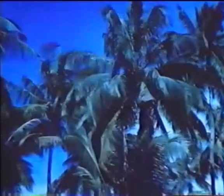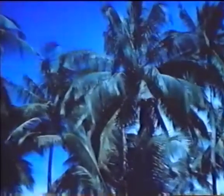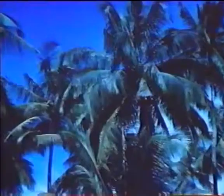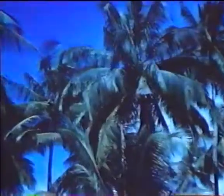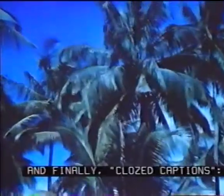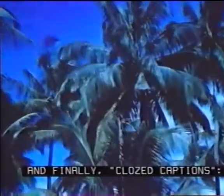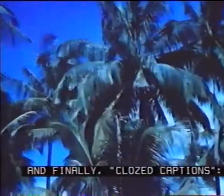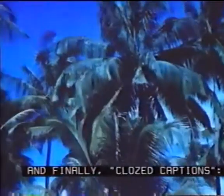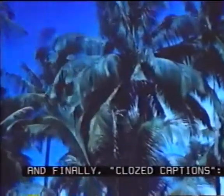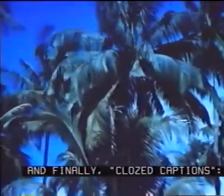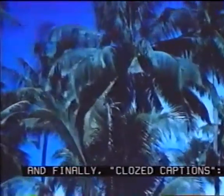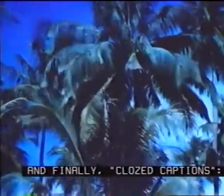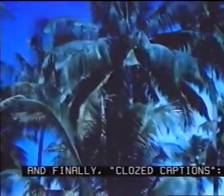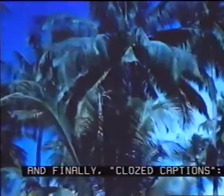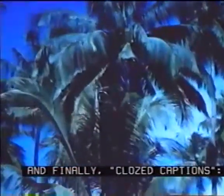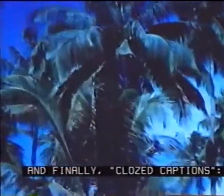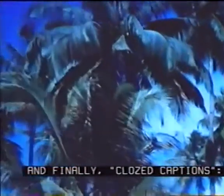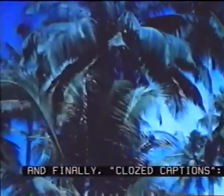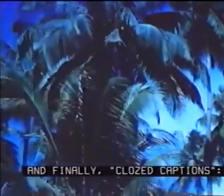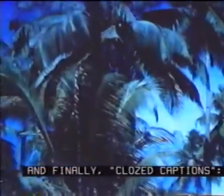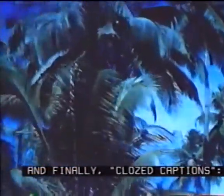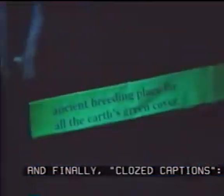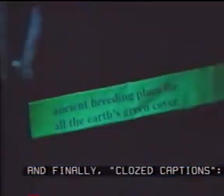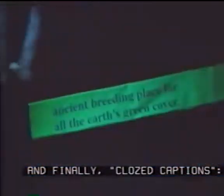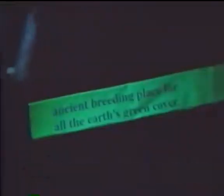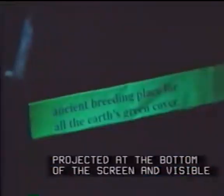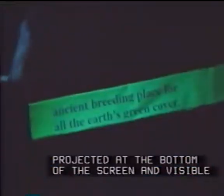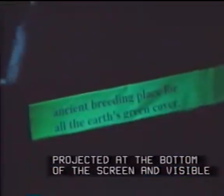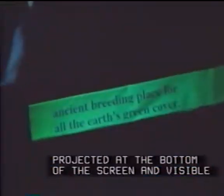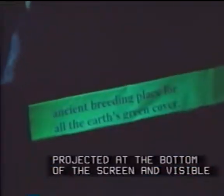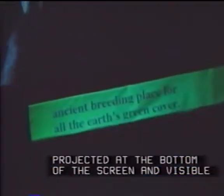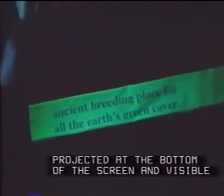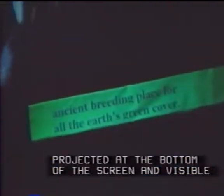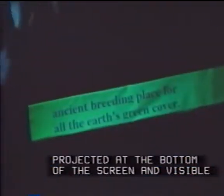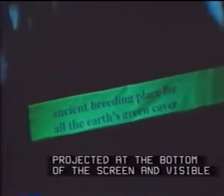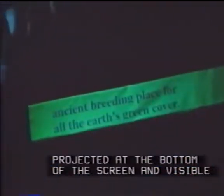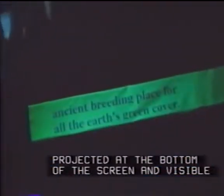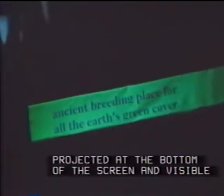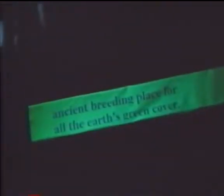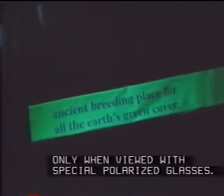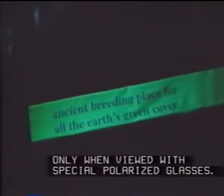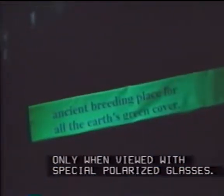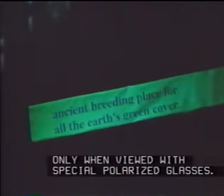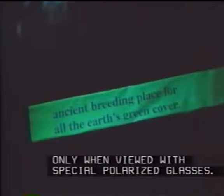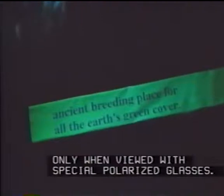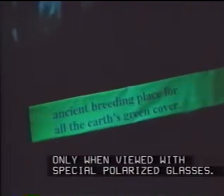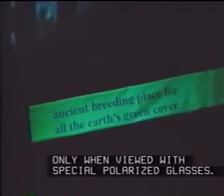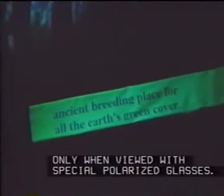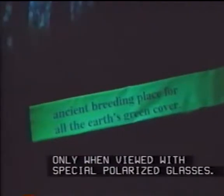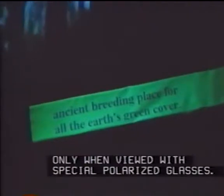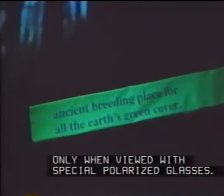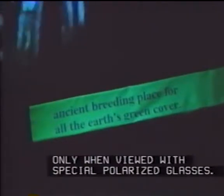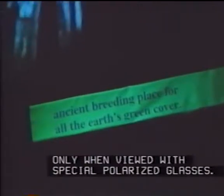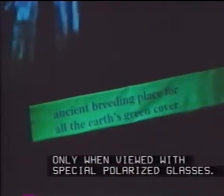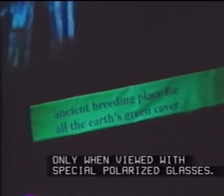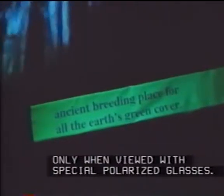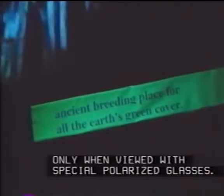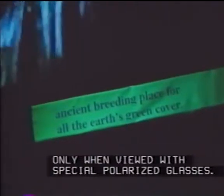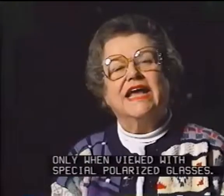And finally, closed captions projected at the bottom of the screen and visible only when viewed with special polarized glasses.